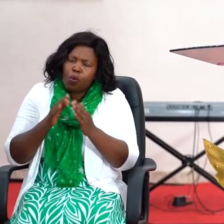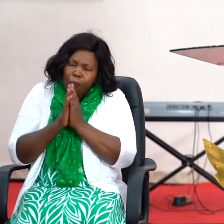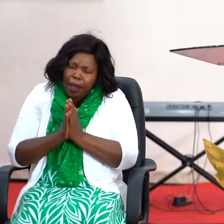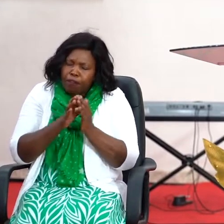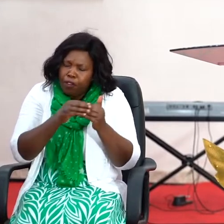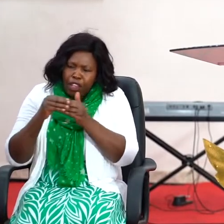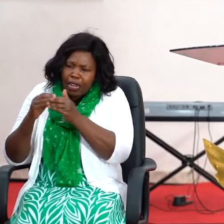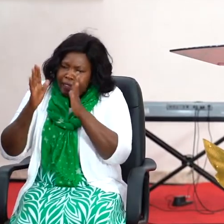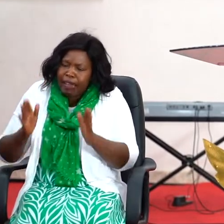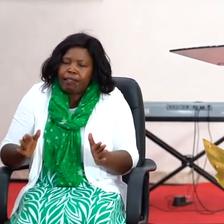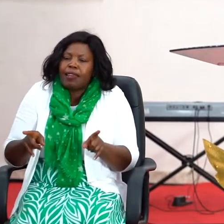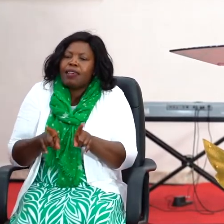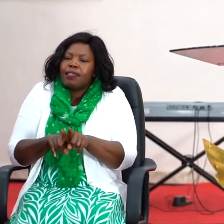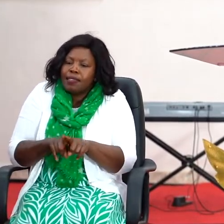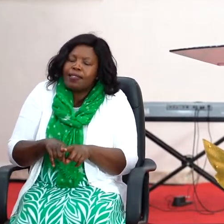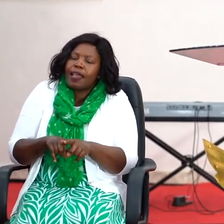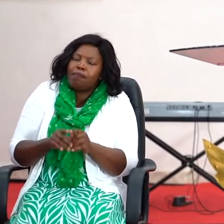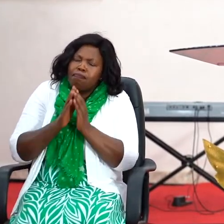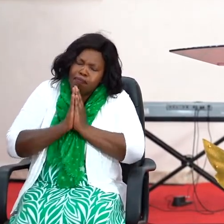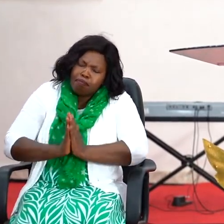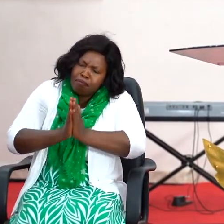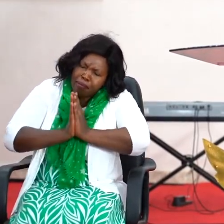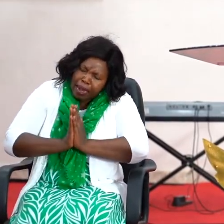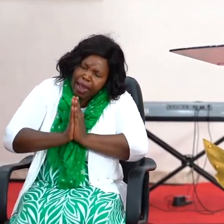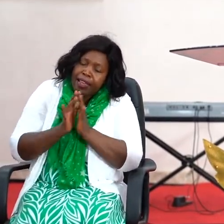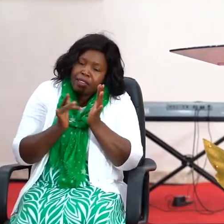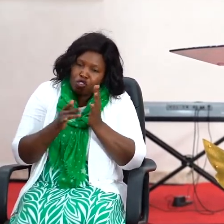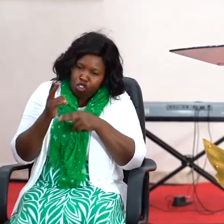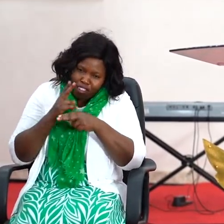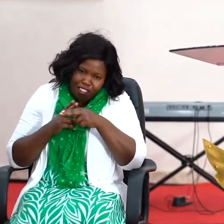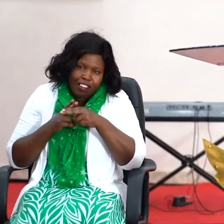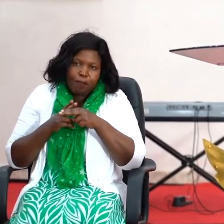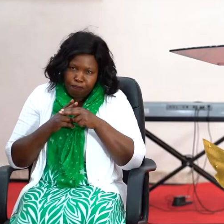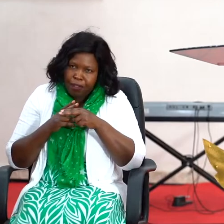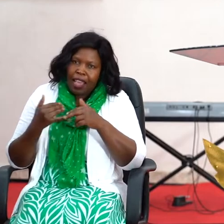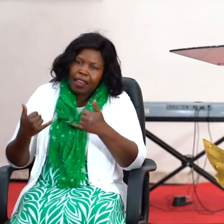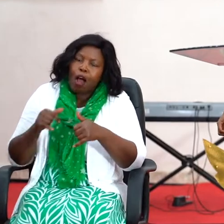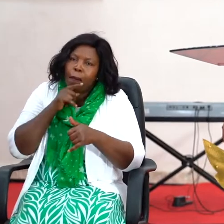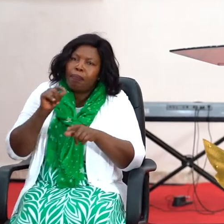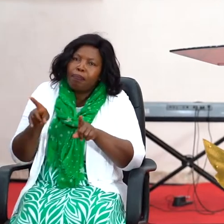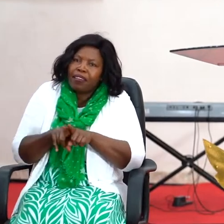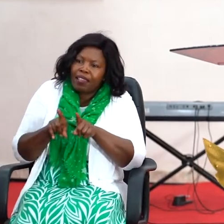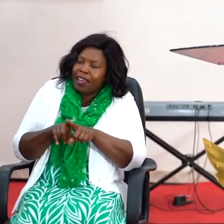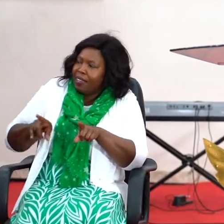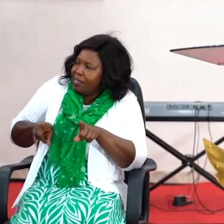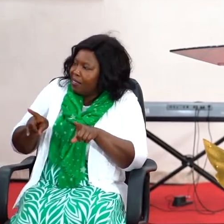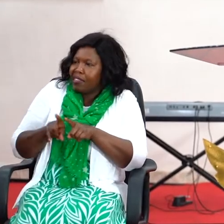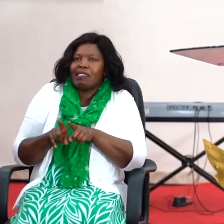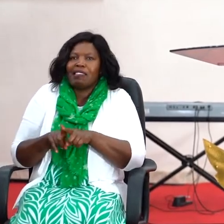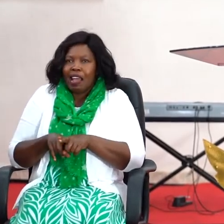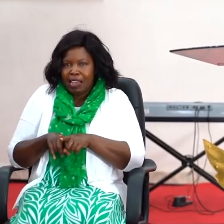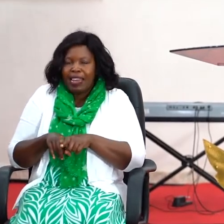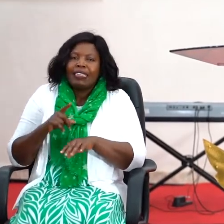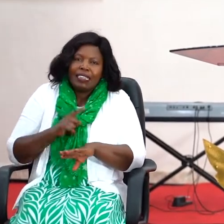We continue to pray and to intercede in the name of Jesus. And so my brother and my sister, in